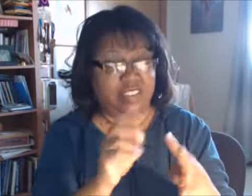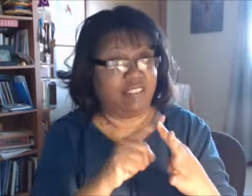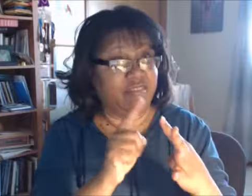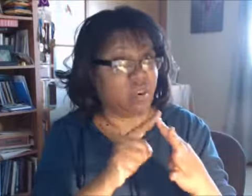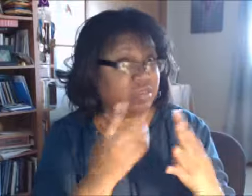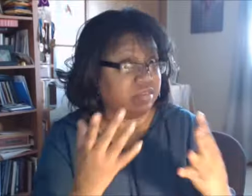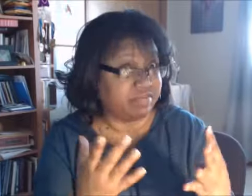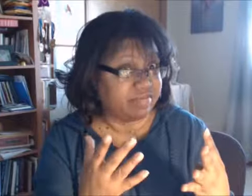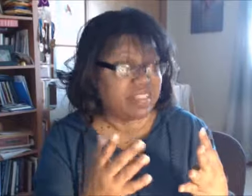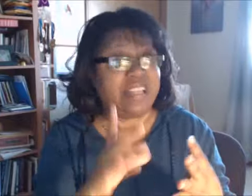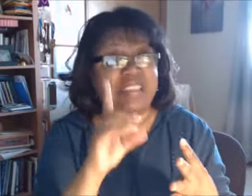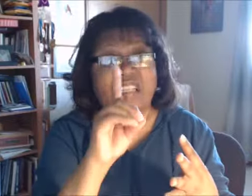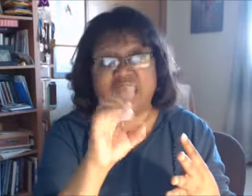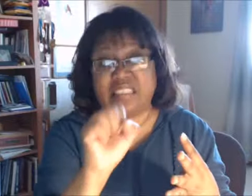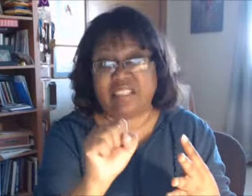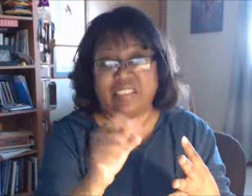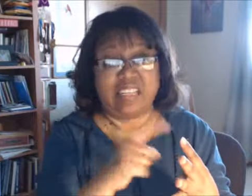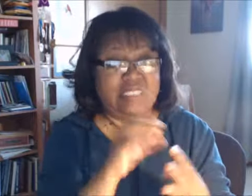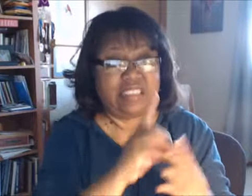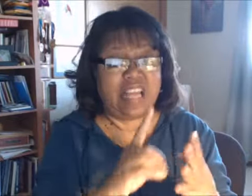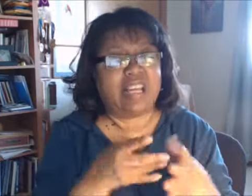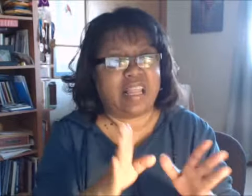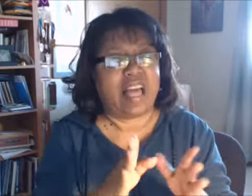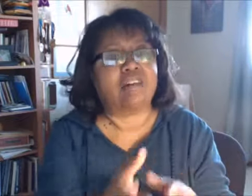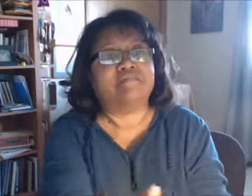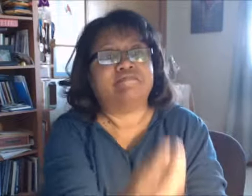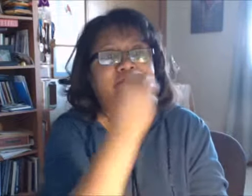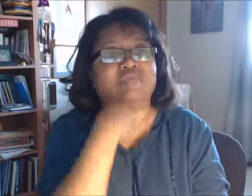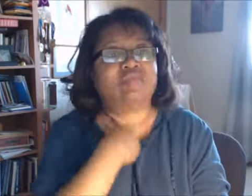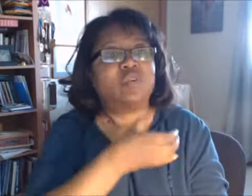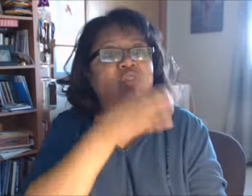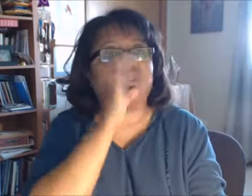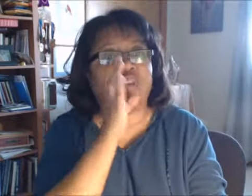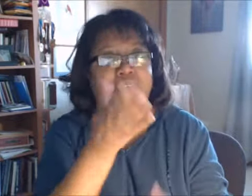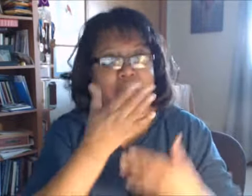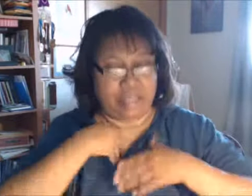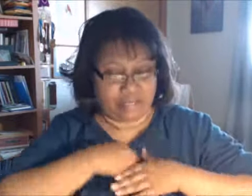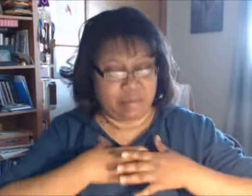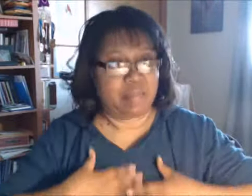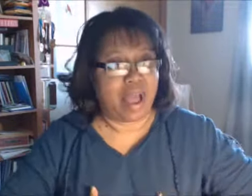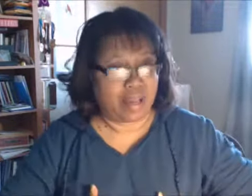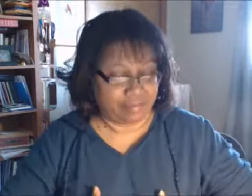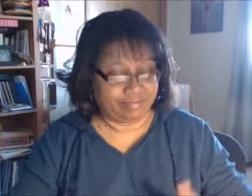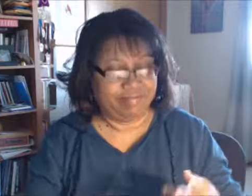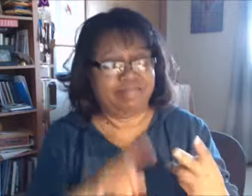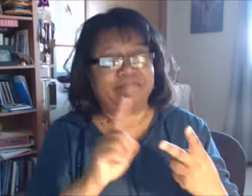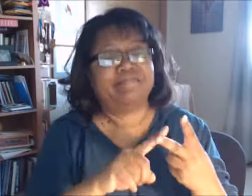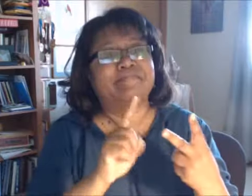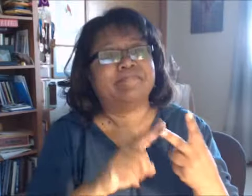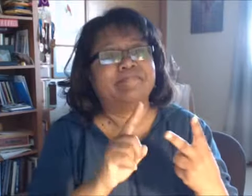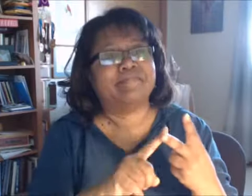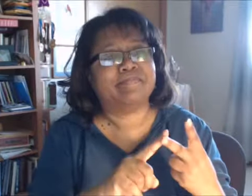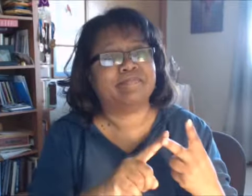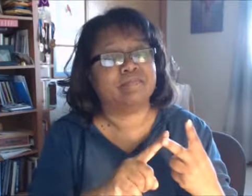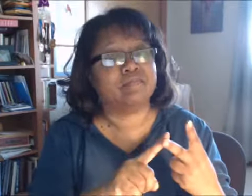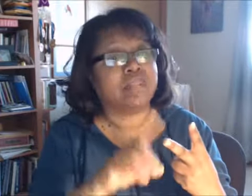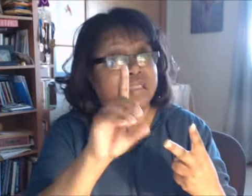all, the digestive system is designed to allow you to take food and beverages into your body. Second, the digestive system